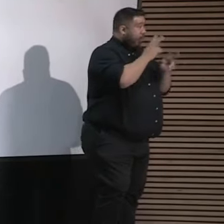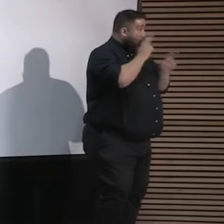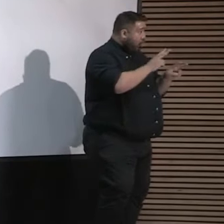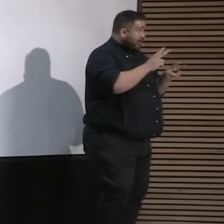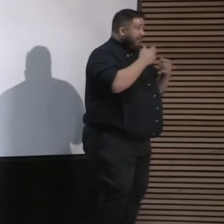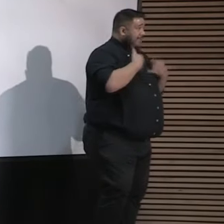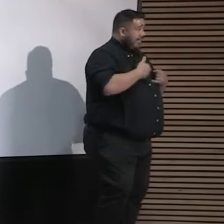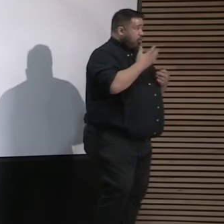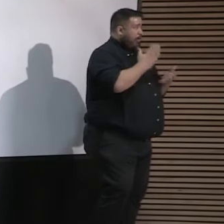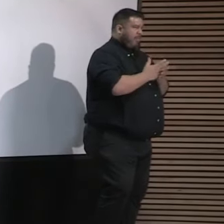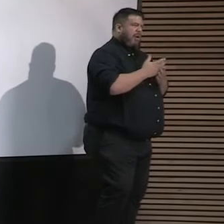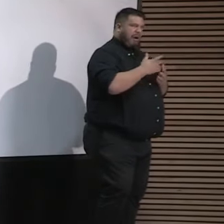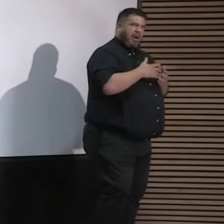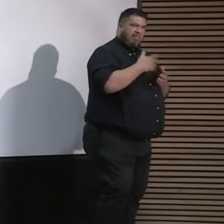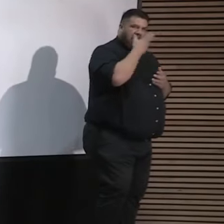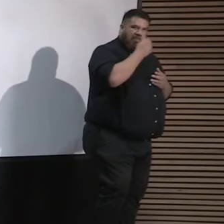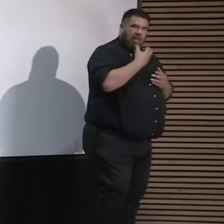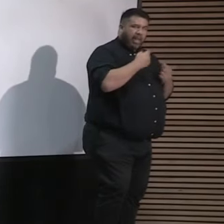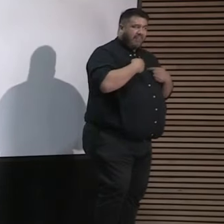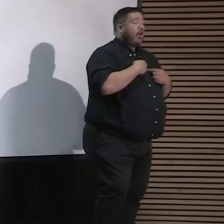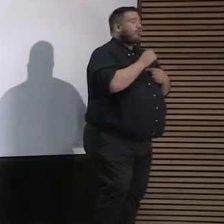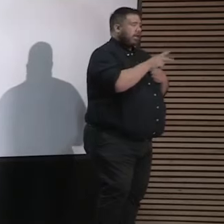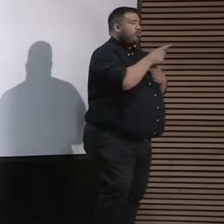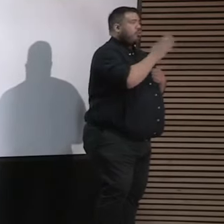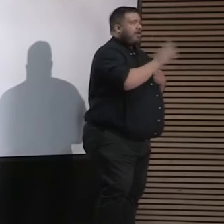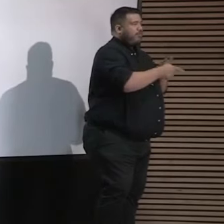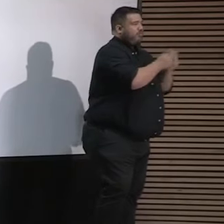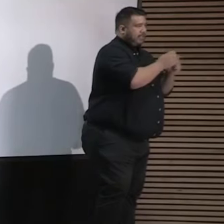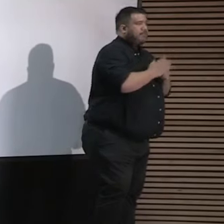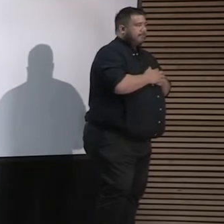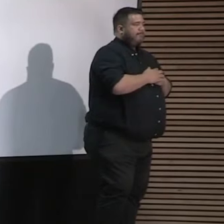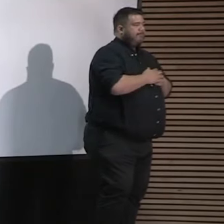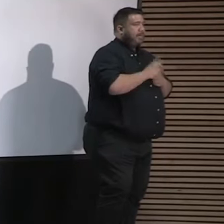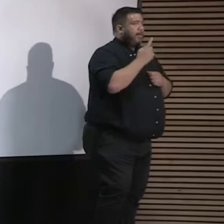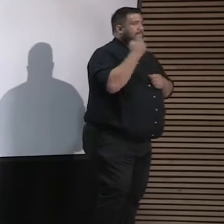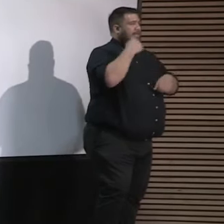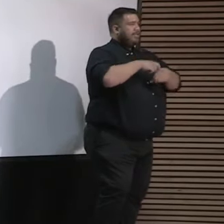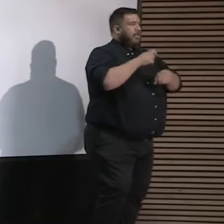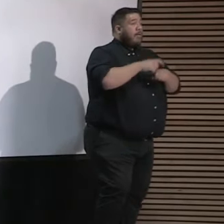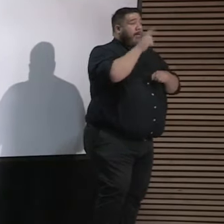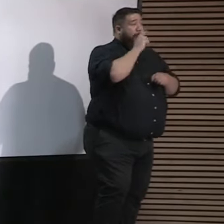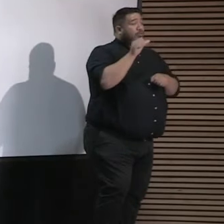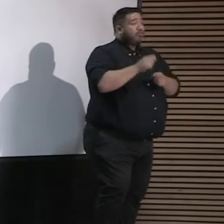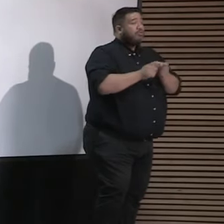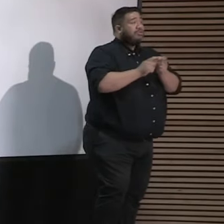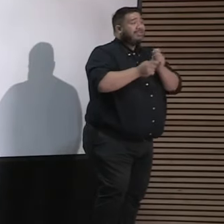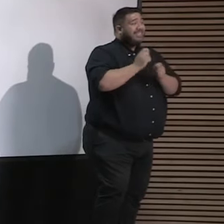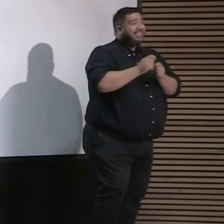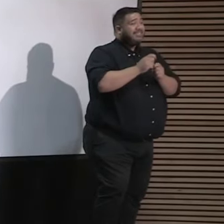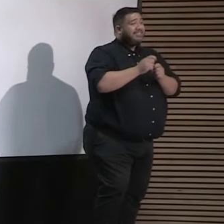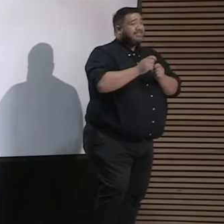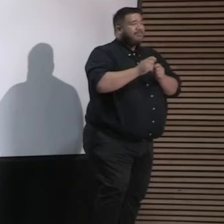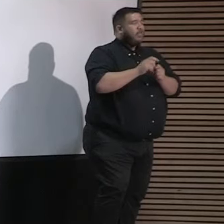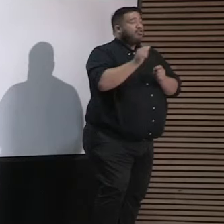needs to be well understood. The question was around the testing for asymptomatic staff, because